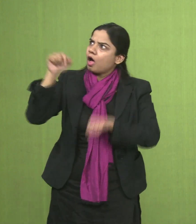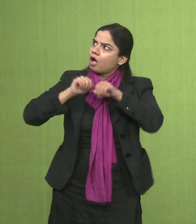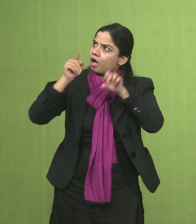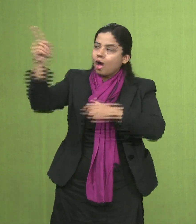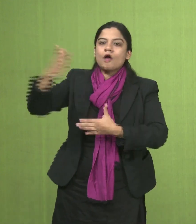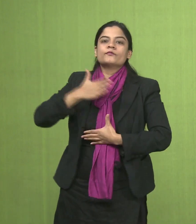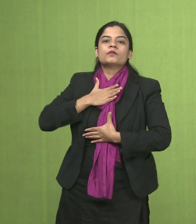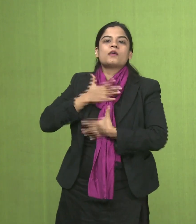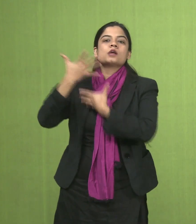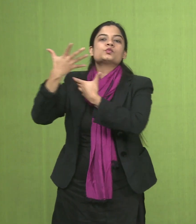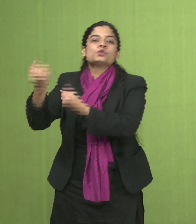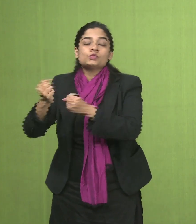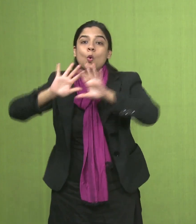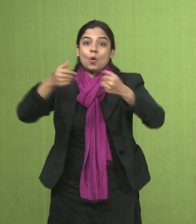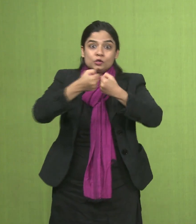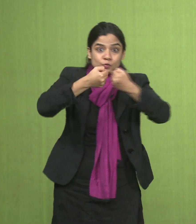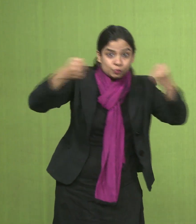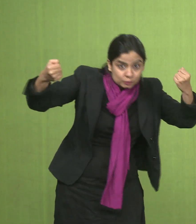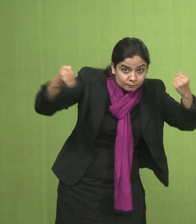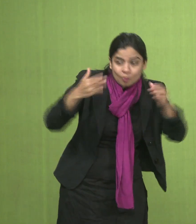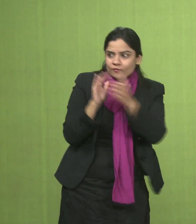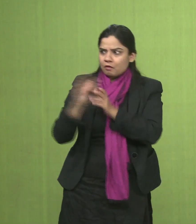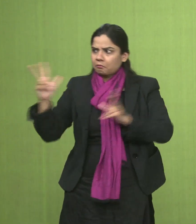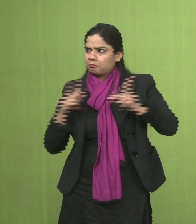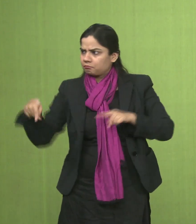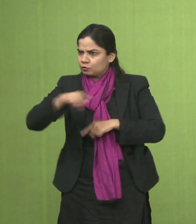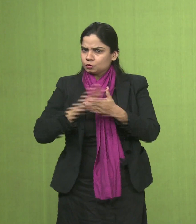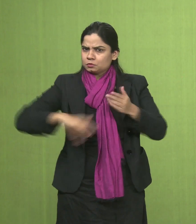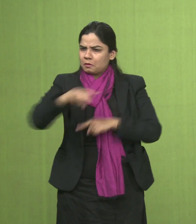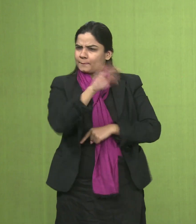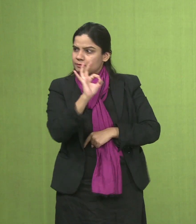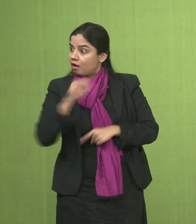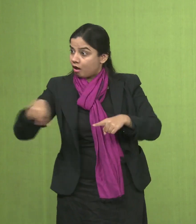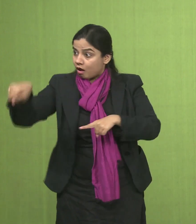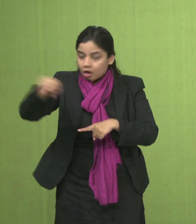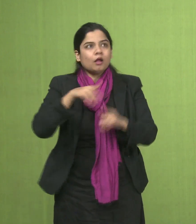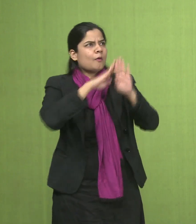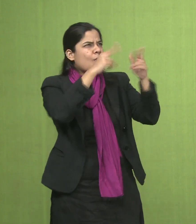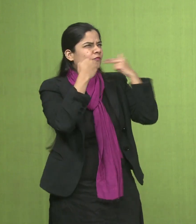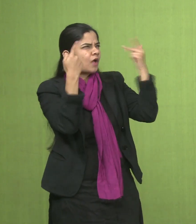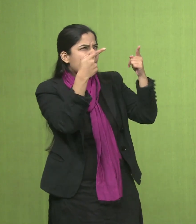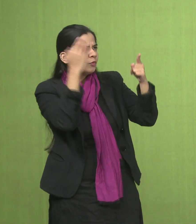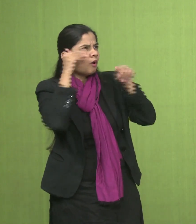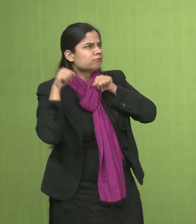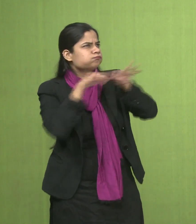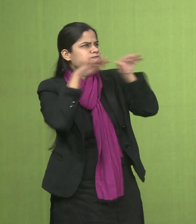See what information is being given out on TV, magazines, ask your friends for reviews of anything that you need to